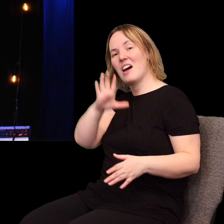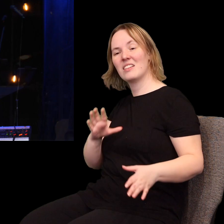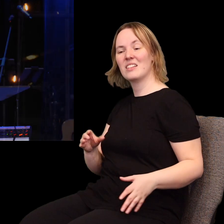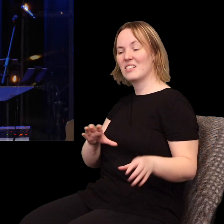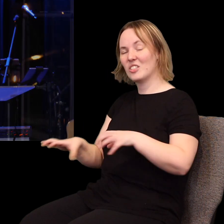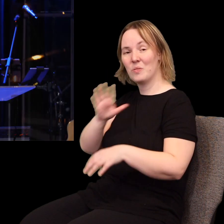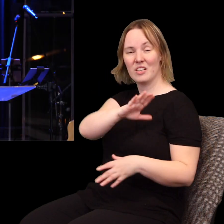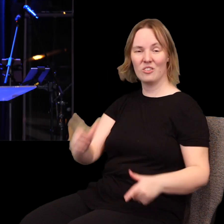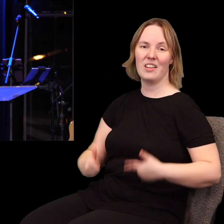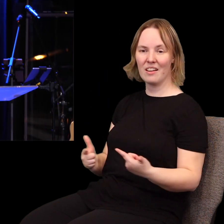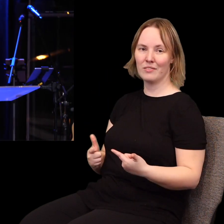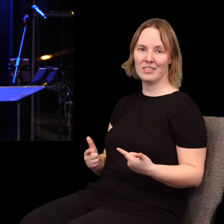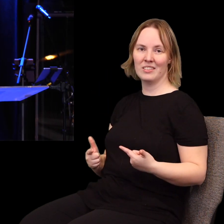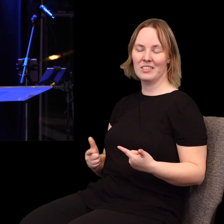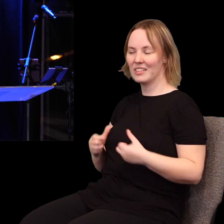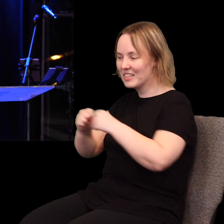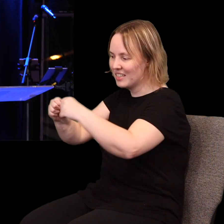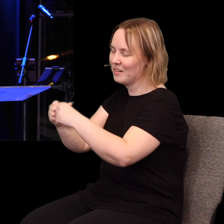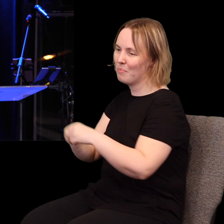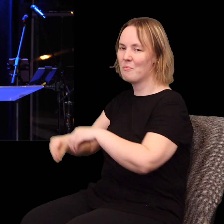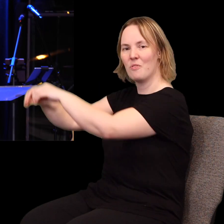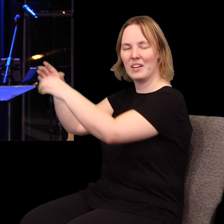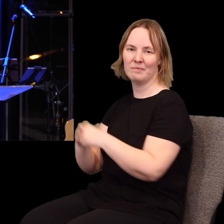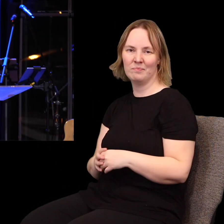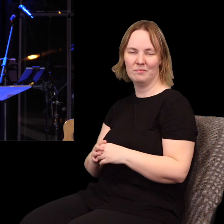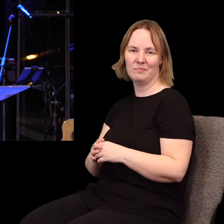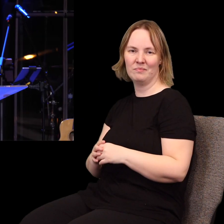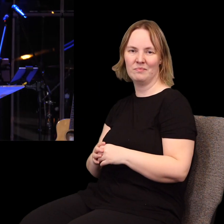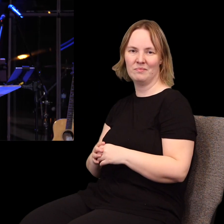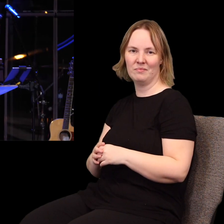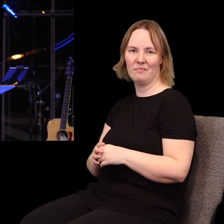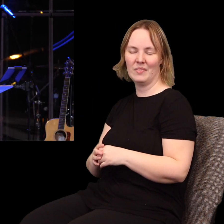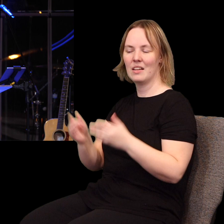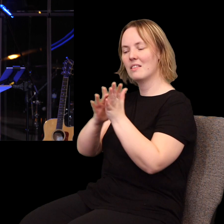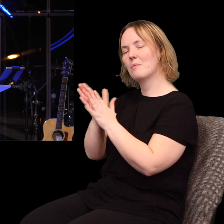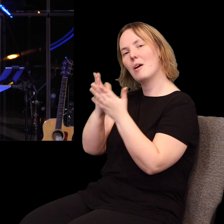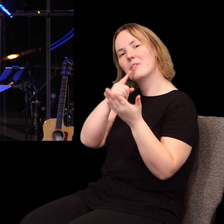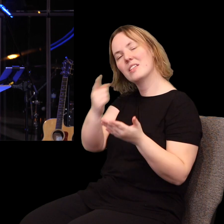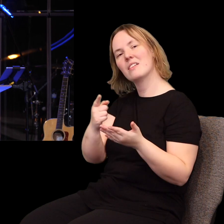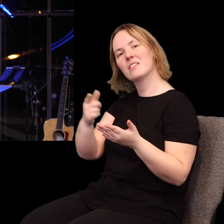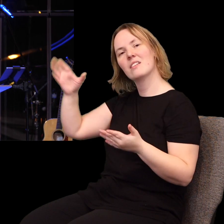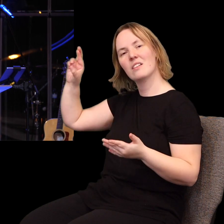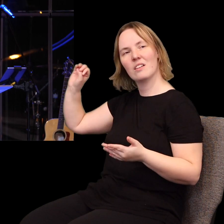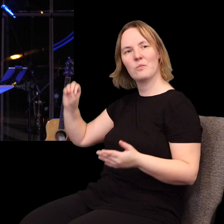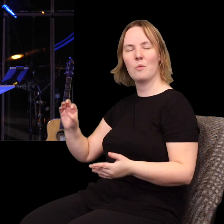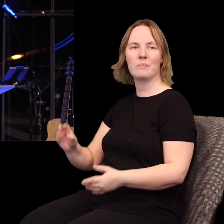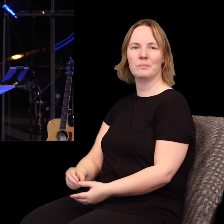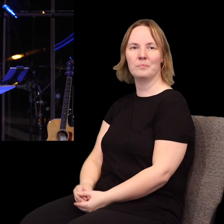your life. You can see me working here or there. Now let's get going. Let's keep moving. Let's get this thing done. The Bible says in